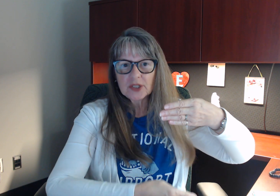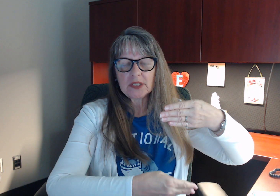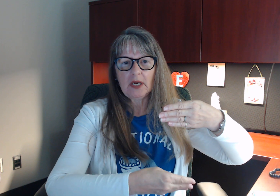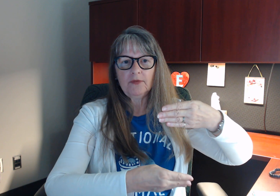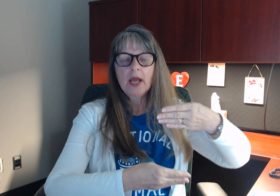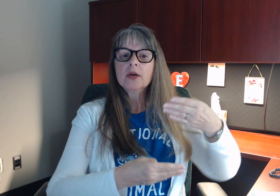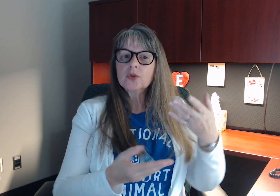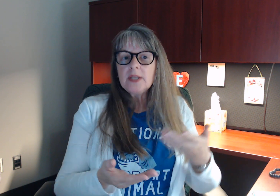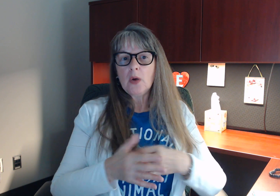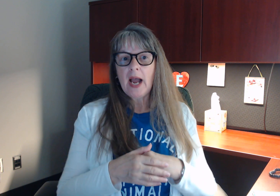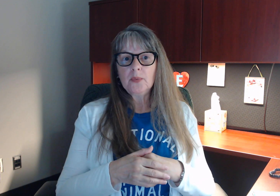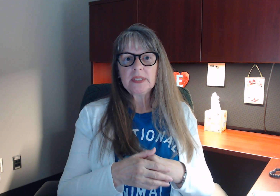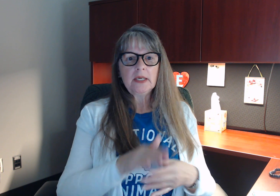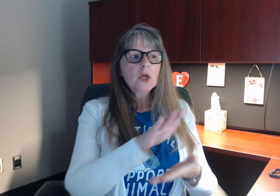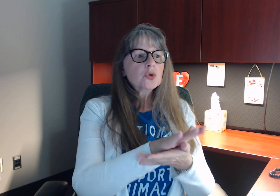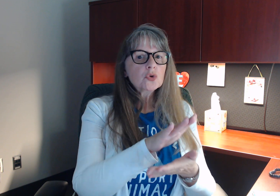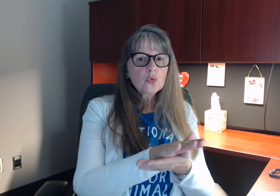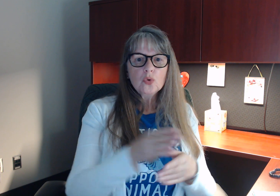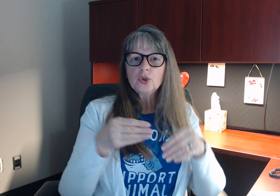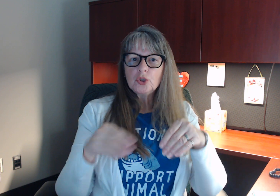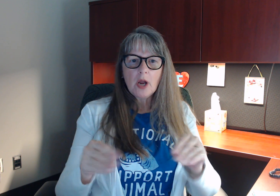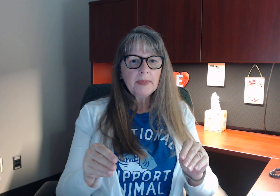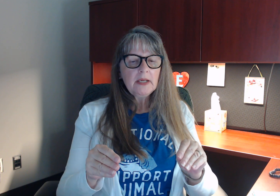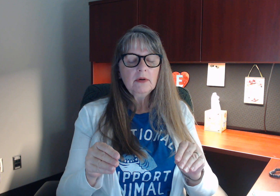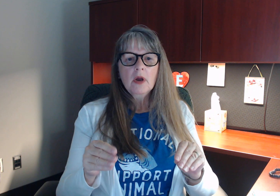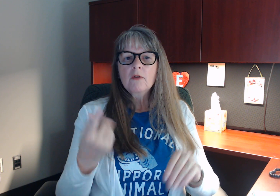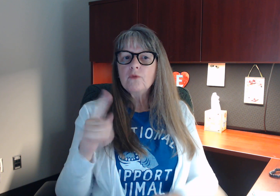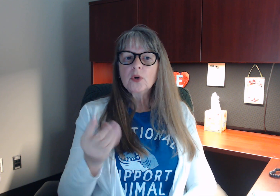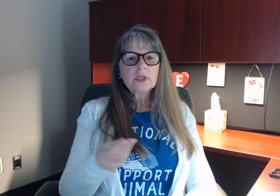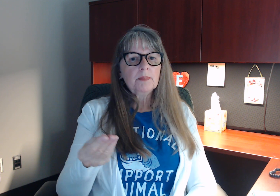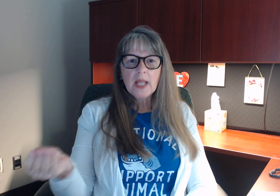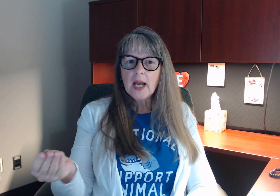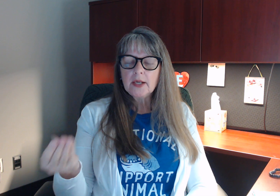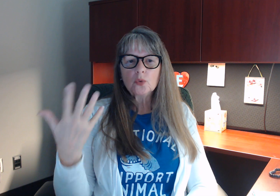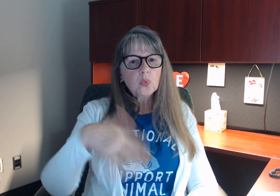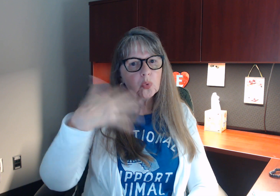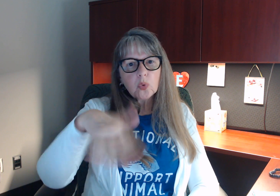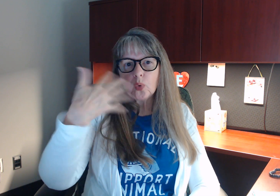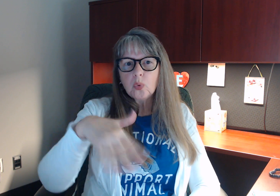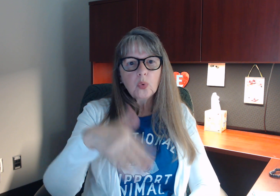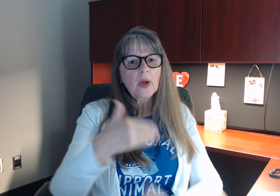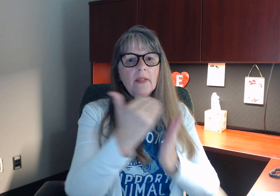stuff. So that's how I would say school shopping for supplies. The